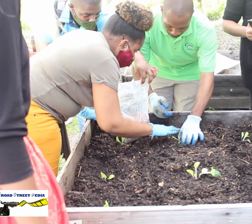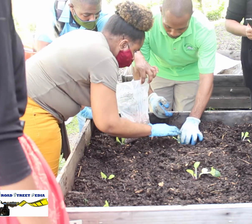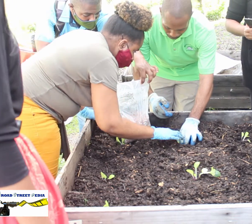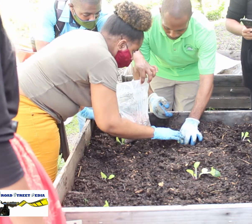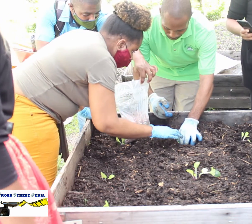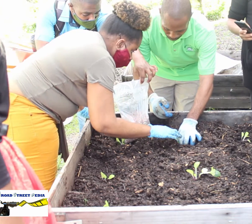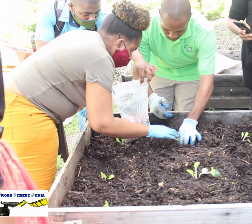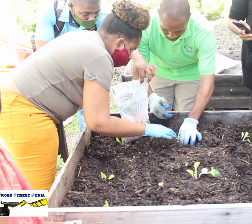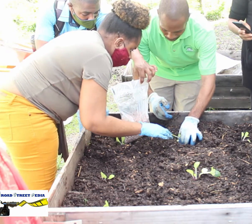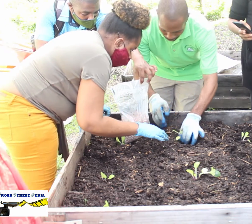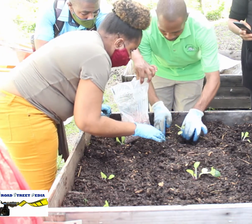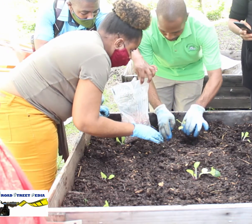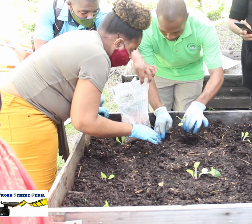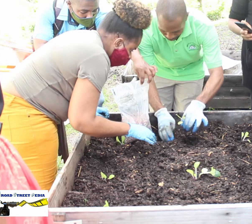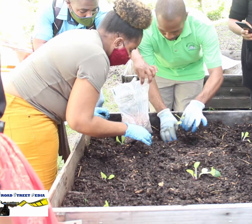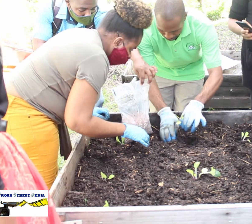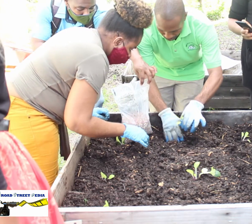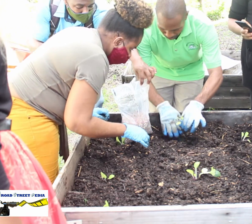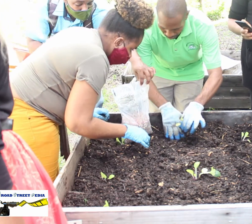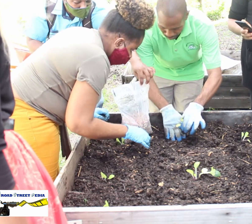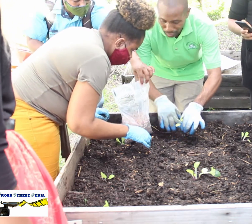I want to put tomatoes in it.